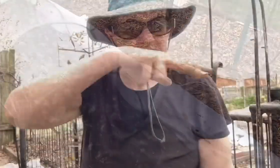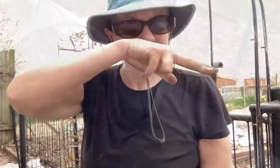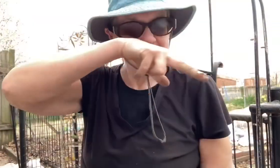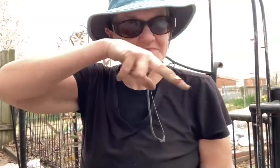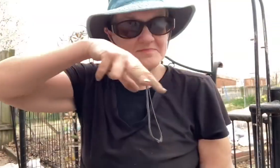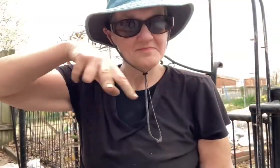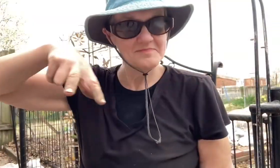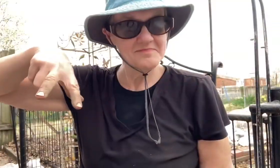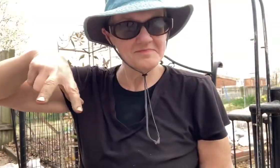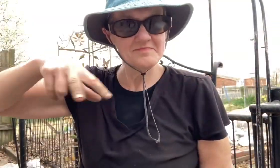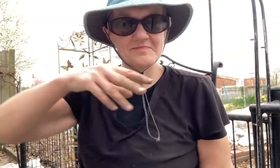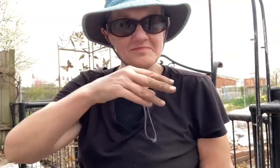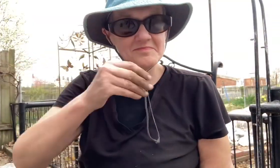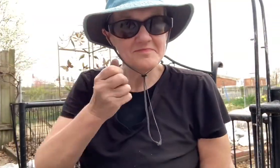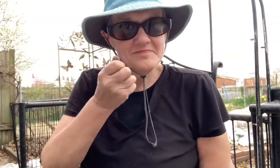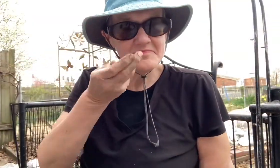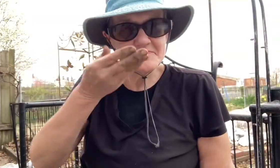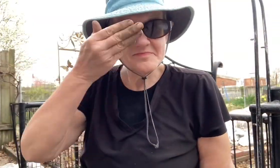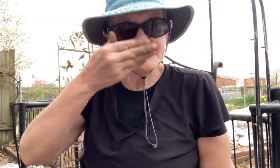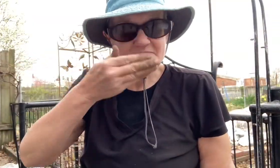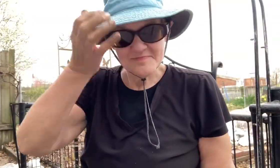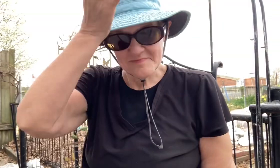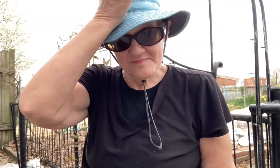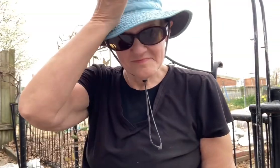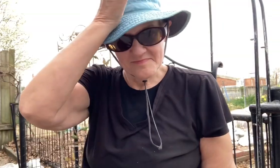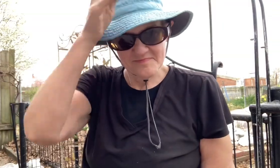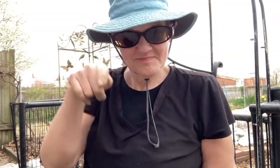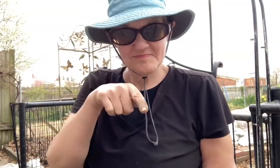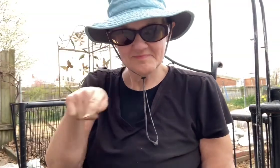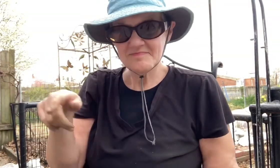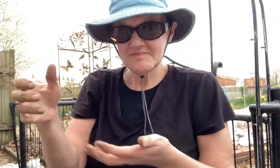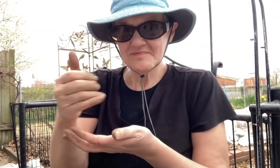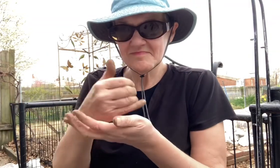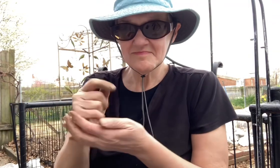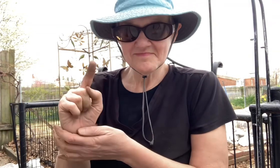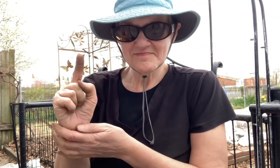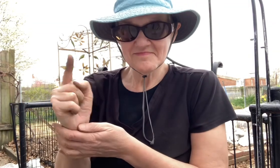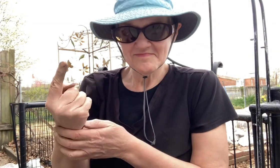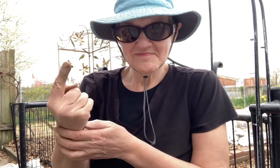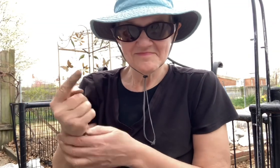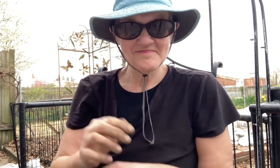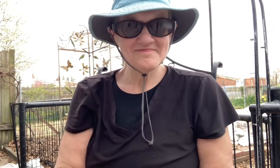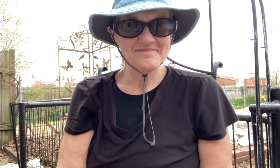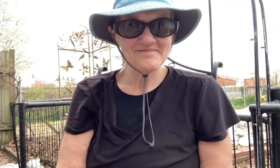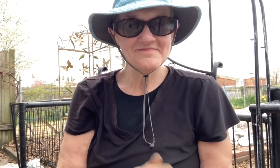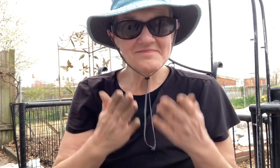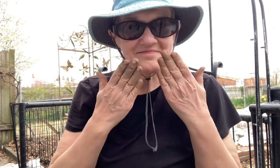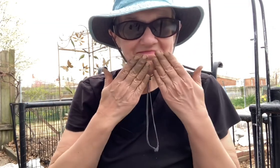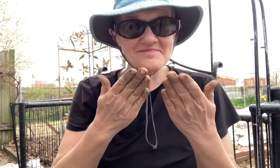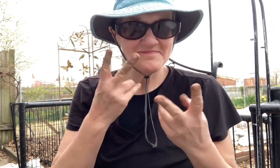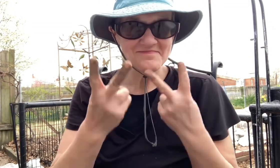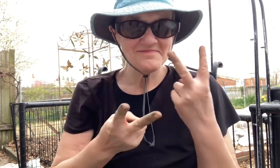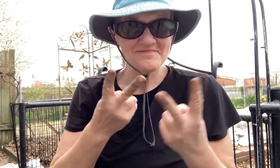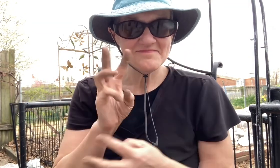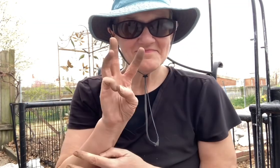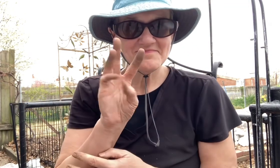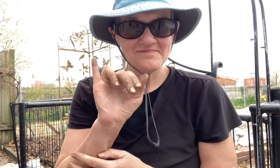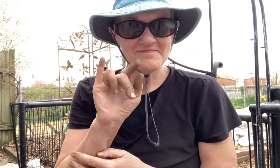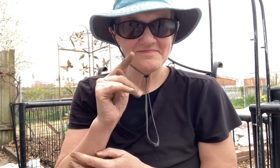So I was able to plant 3 rows and a few in front of the cabbages, and those are the ones I'll harvest first. Thank you for